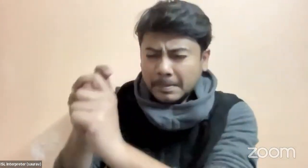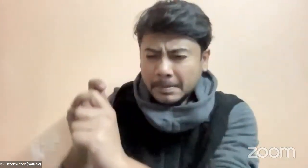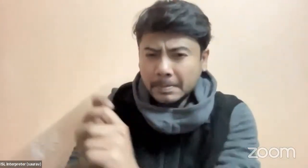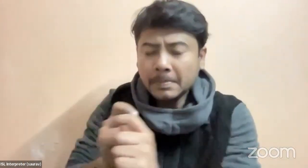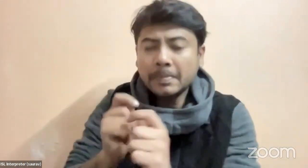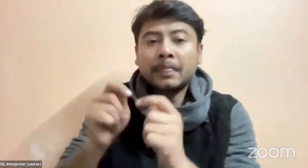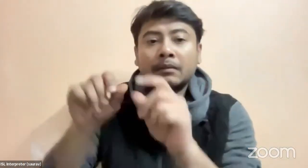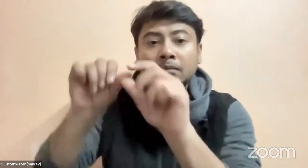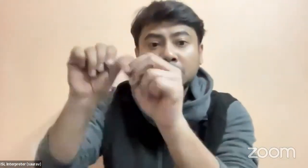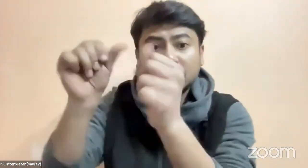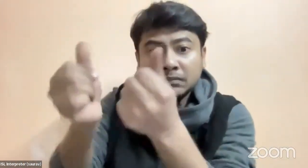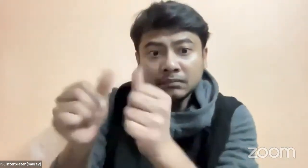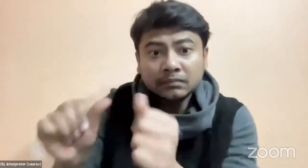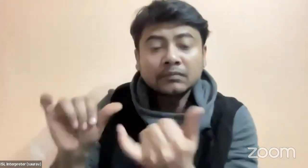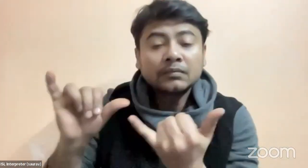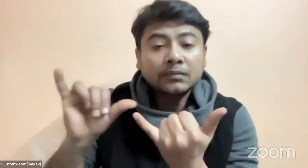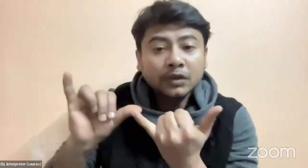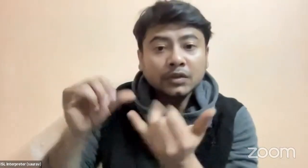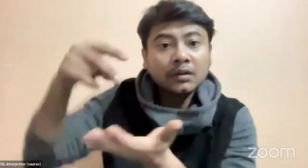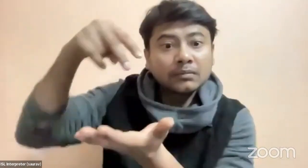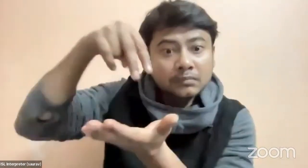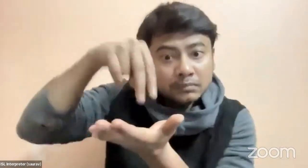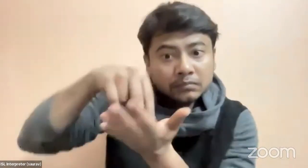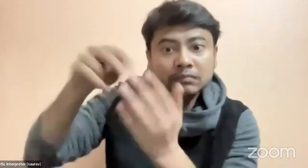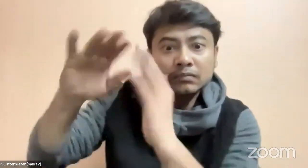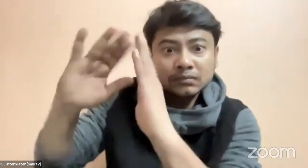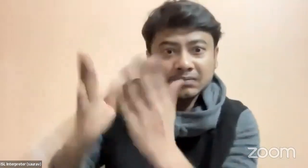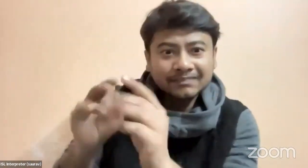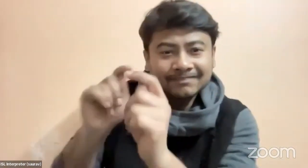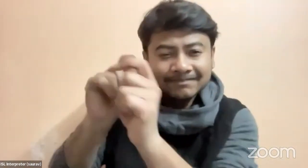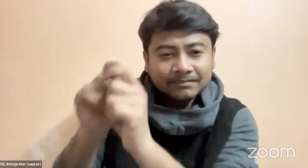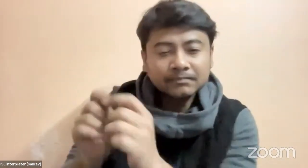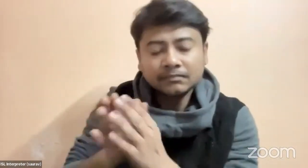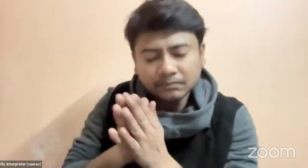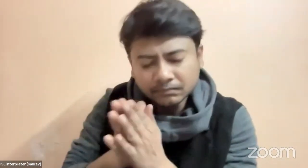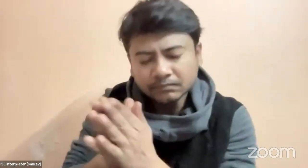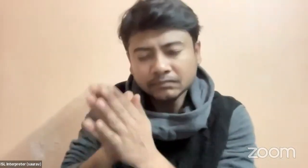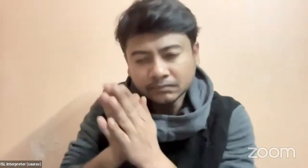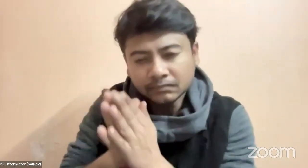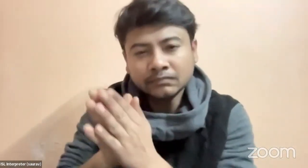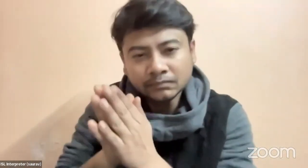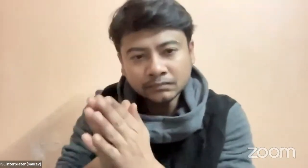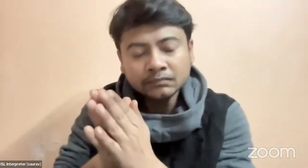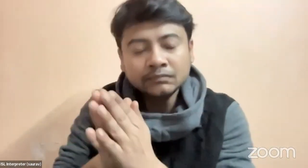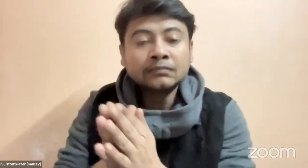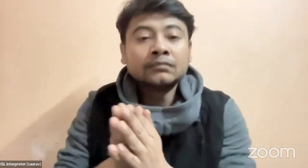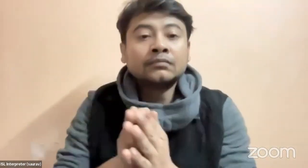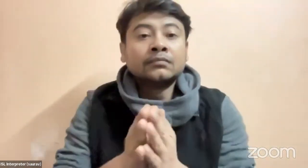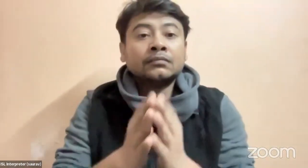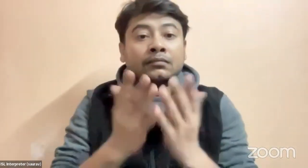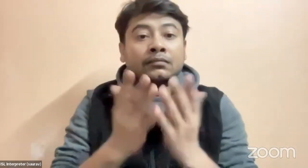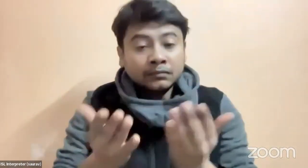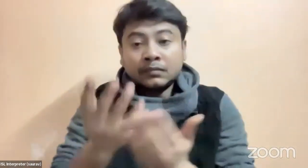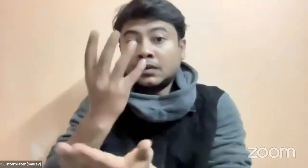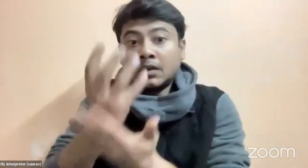And all of this becomes very difficult to us. So in Kali Yuga, it is chanting the holy names of Lord